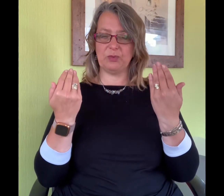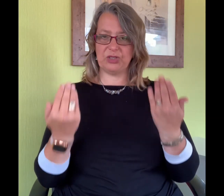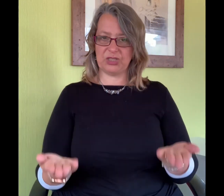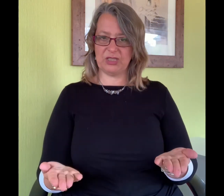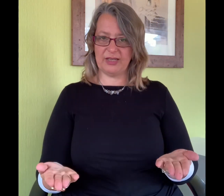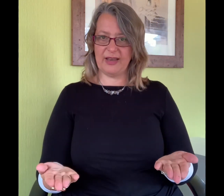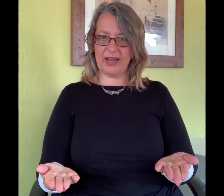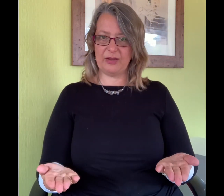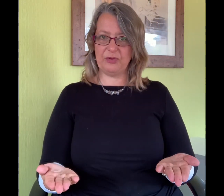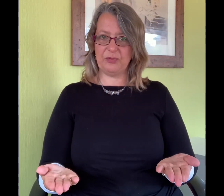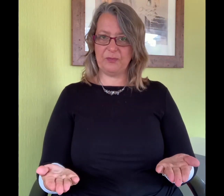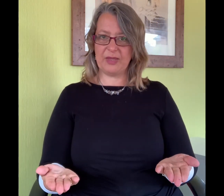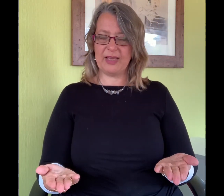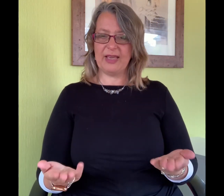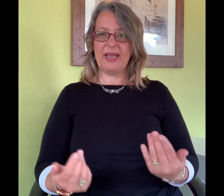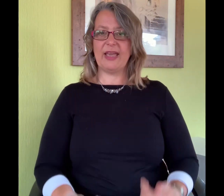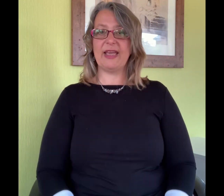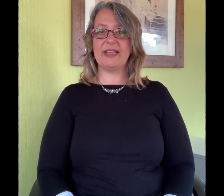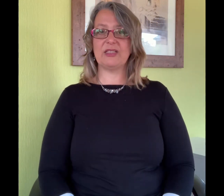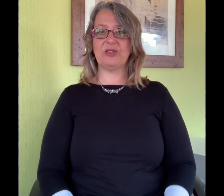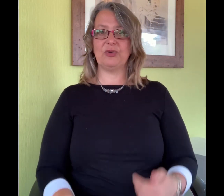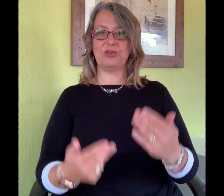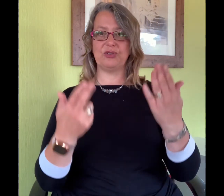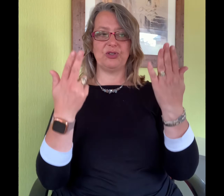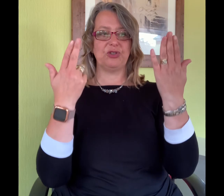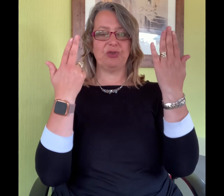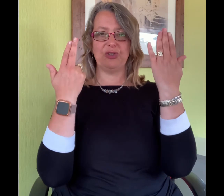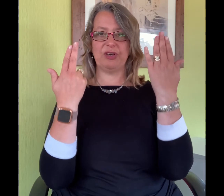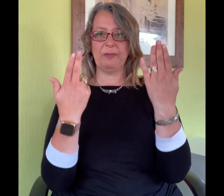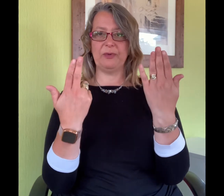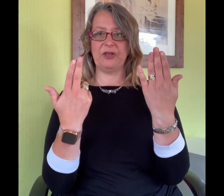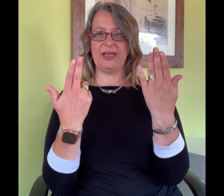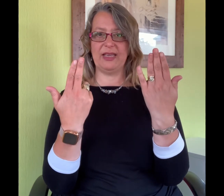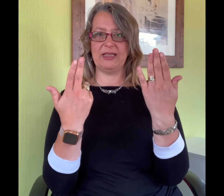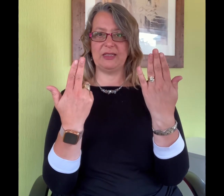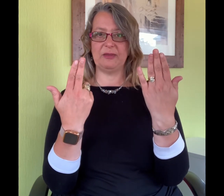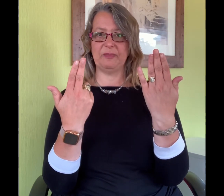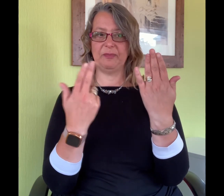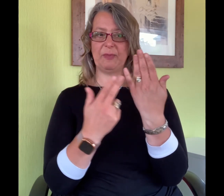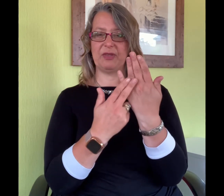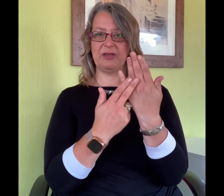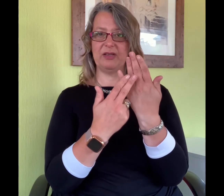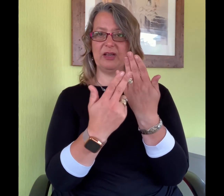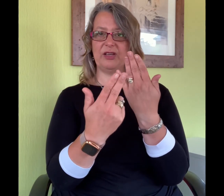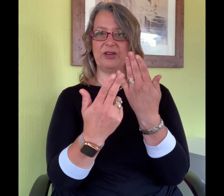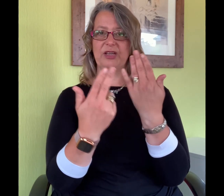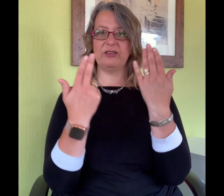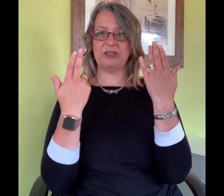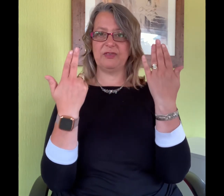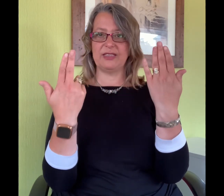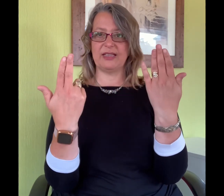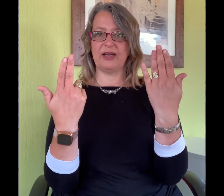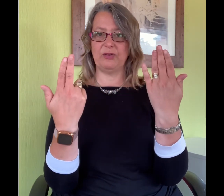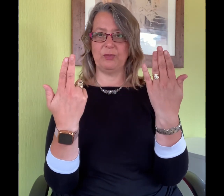downwards now. 8 o'clock, so you show your number 8. Remember your nails are facing out the way.